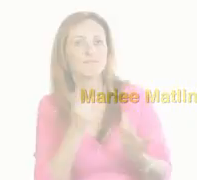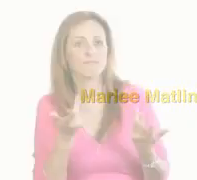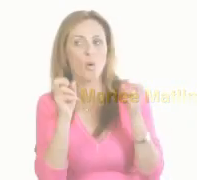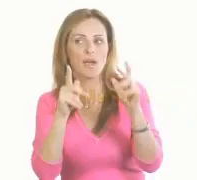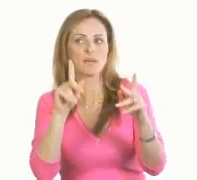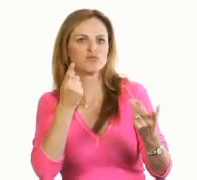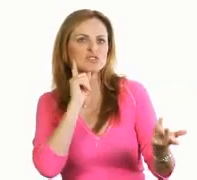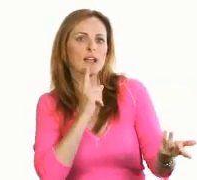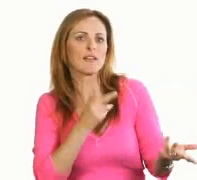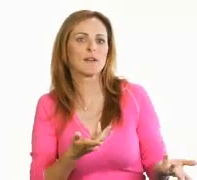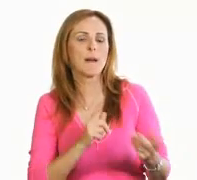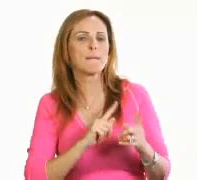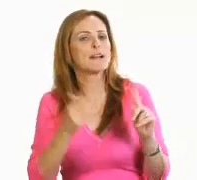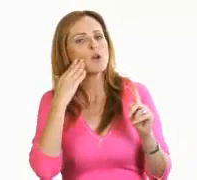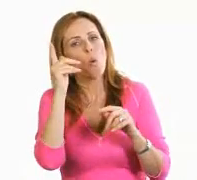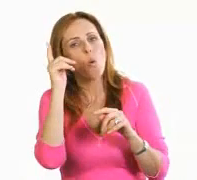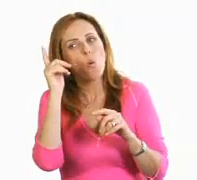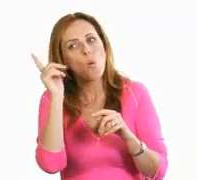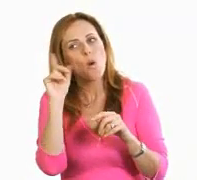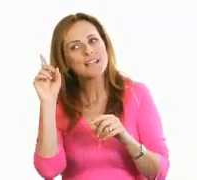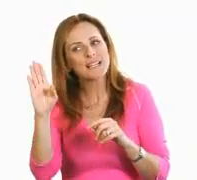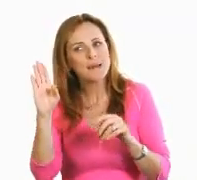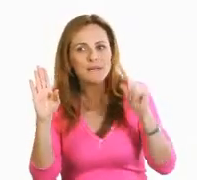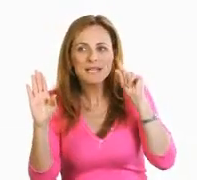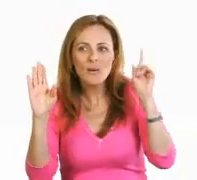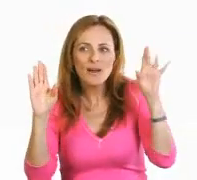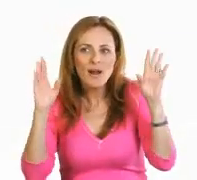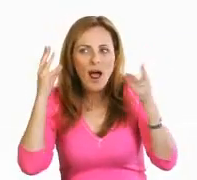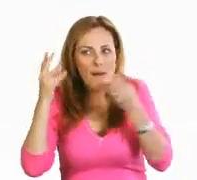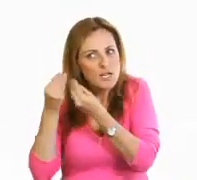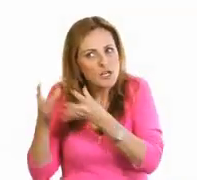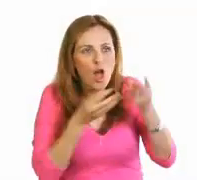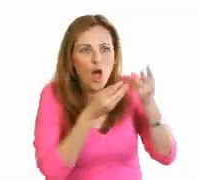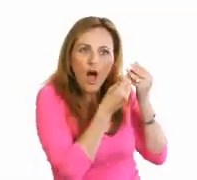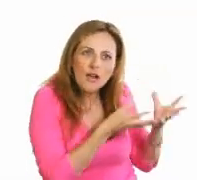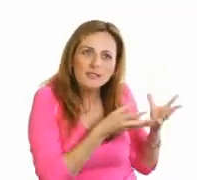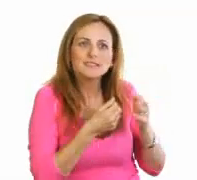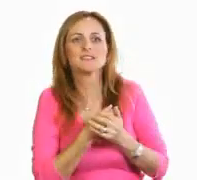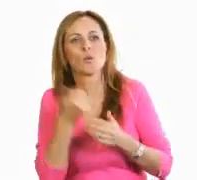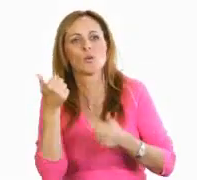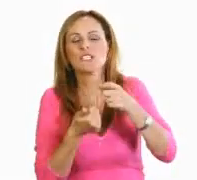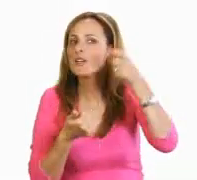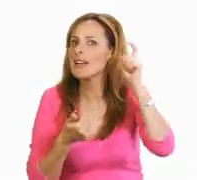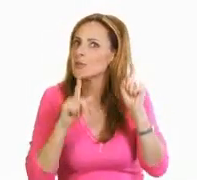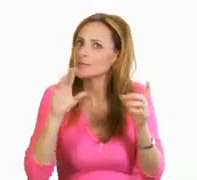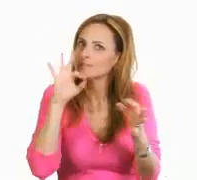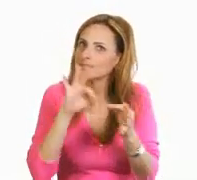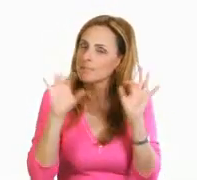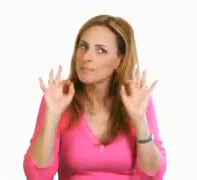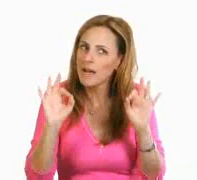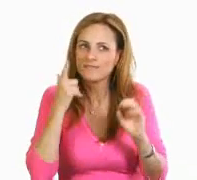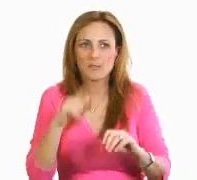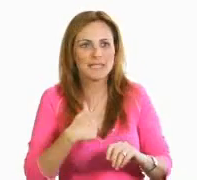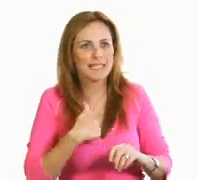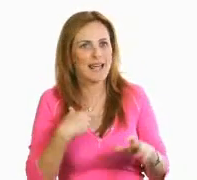Just growing up deaf, okay, fine, I thought, you know, I'm deaf, but I didn't know where my hearing loss was. I didn't know what type of hearing aid